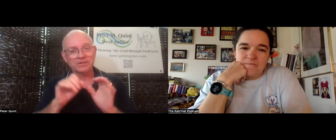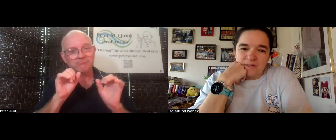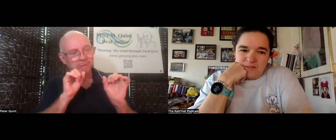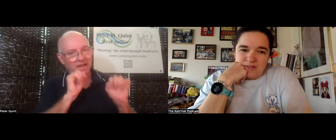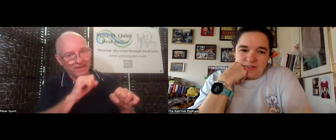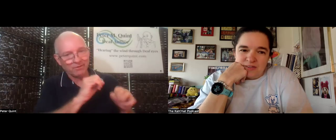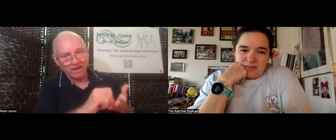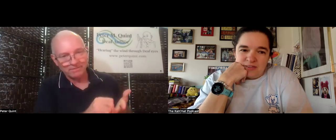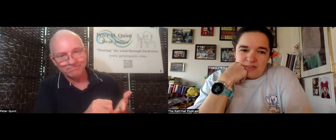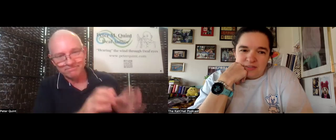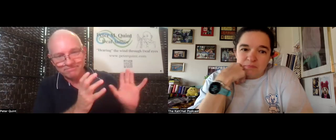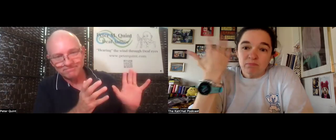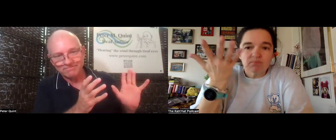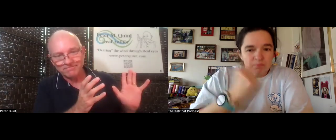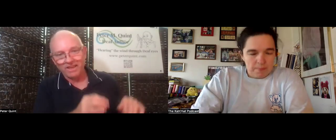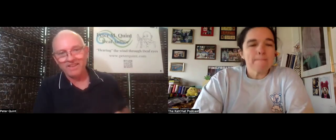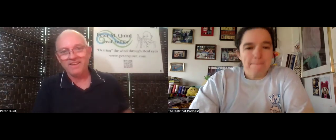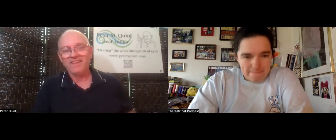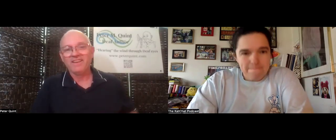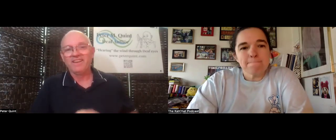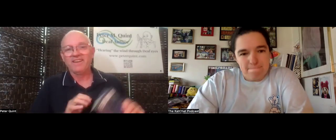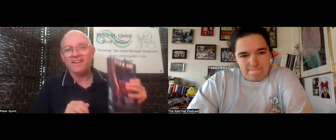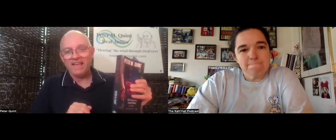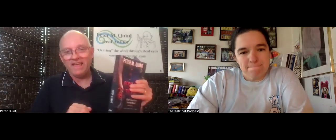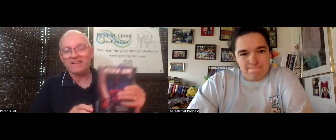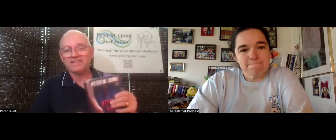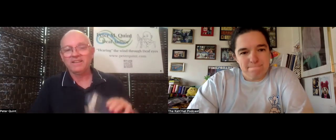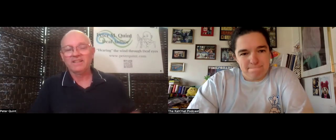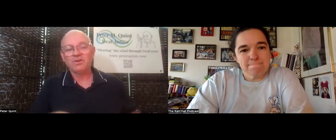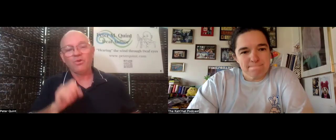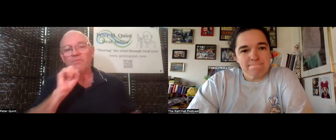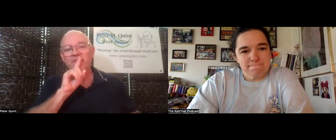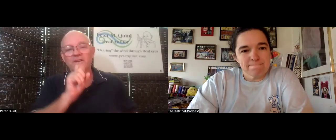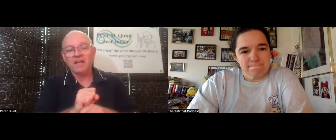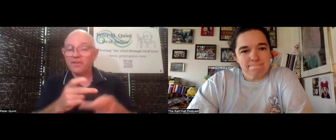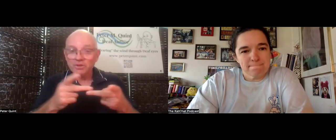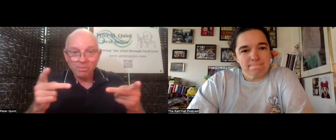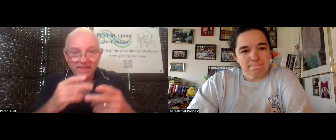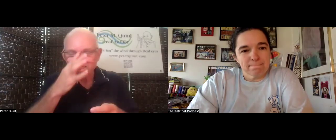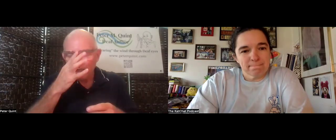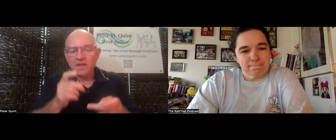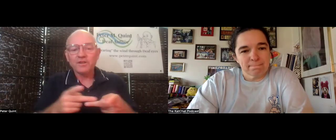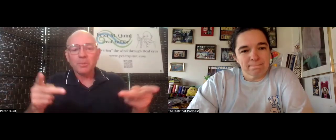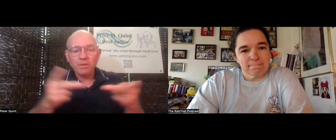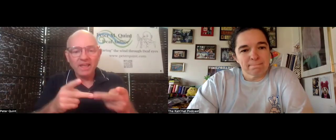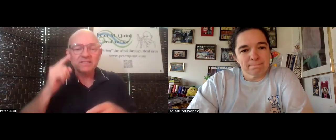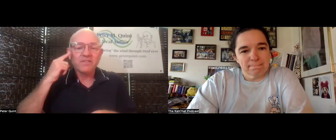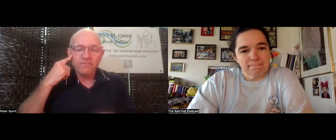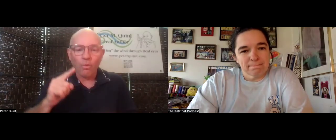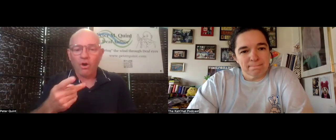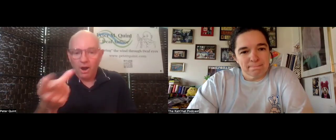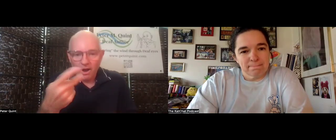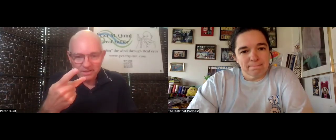identity. I compete. Okay. And so there's a place. There's a